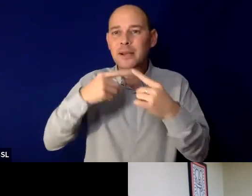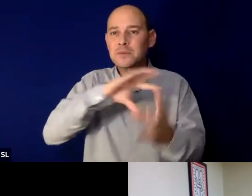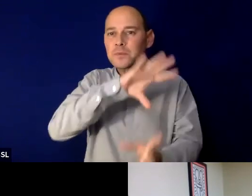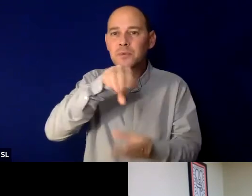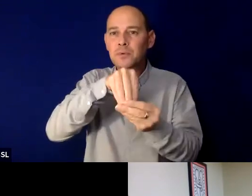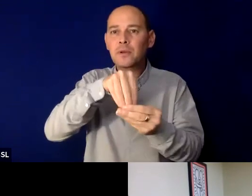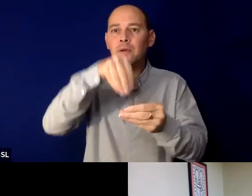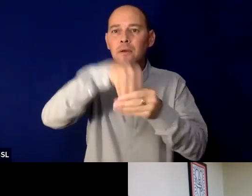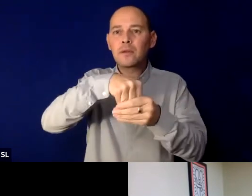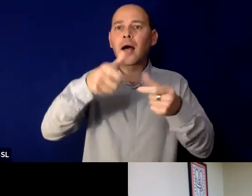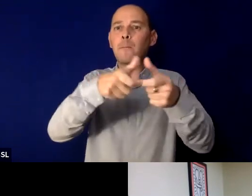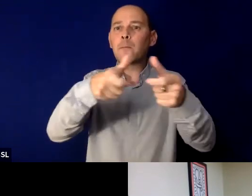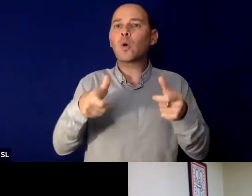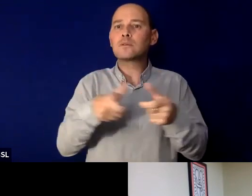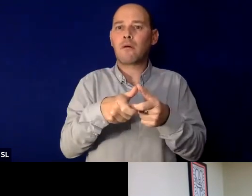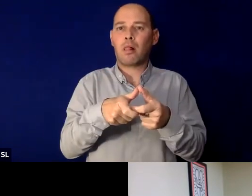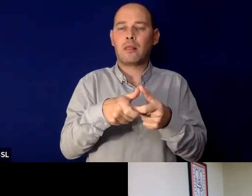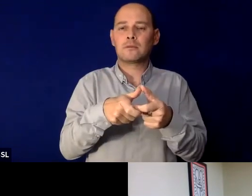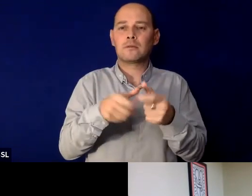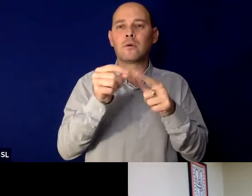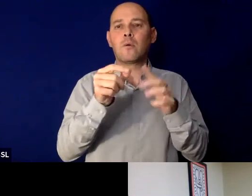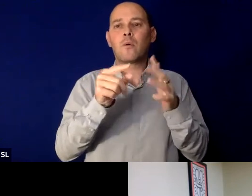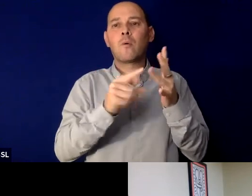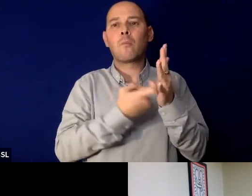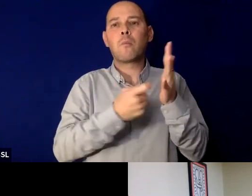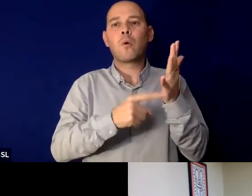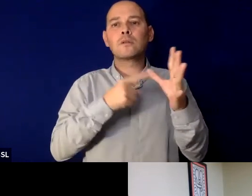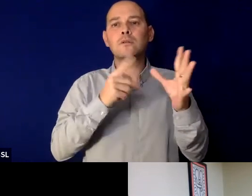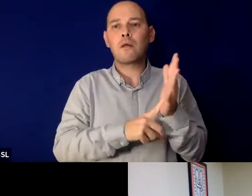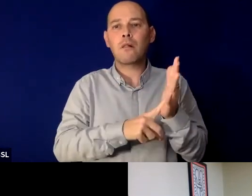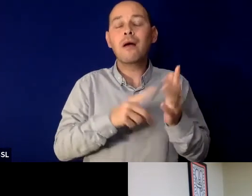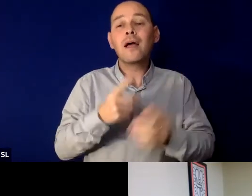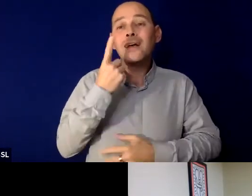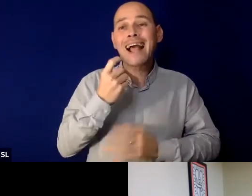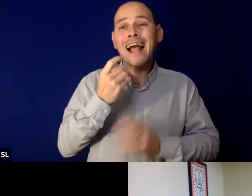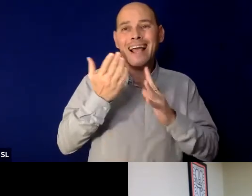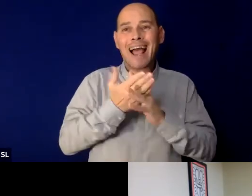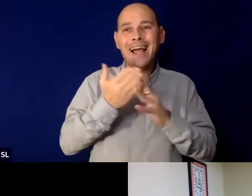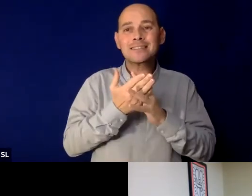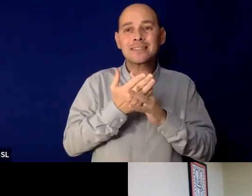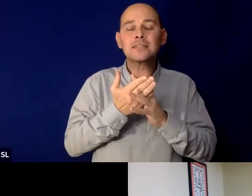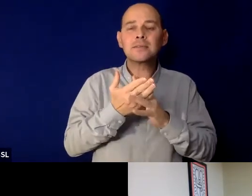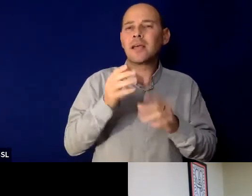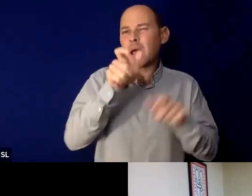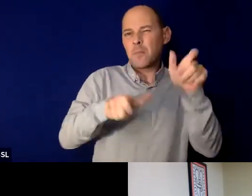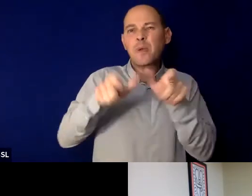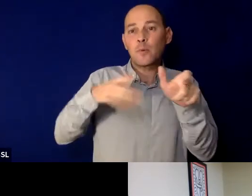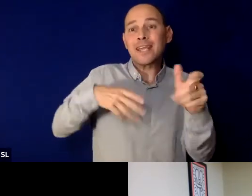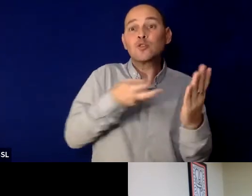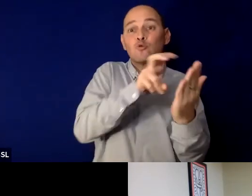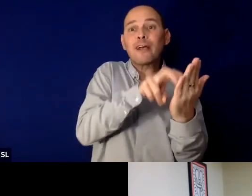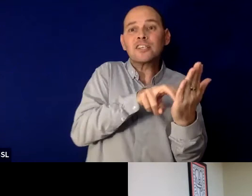a portal, which will be accessed. People will need to register